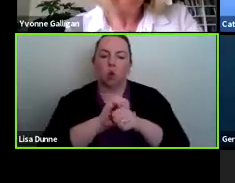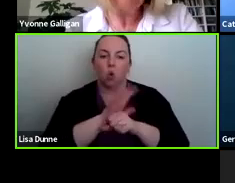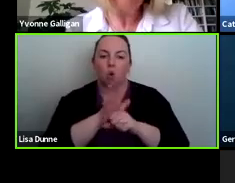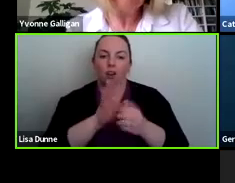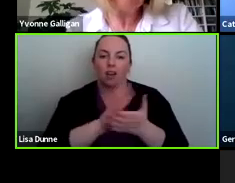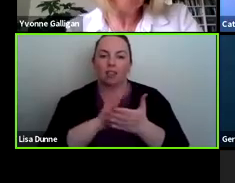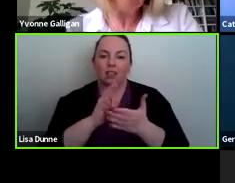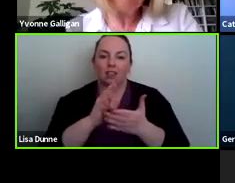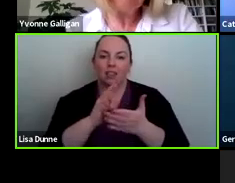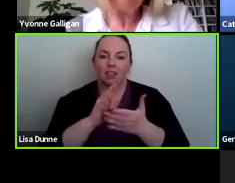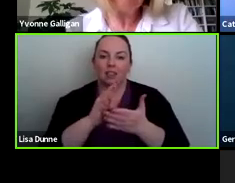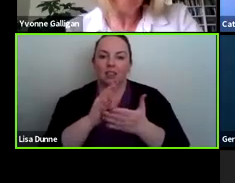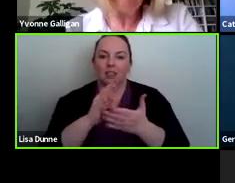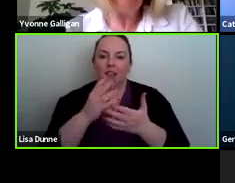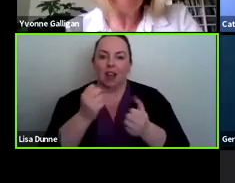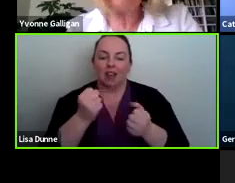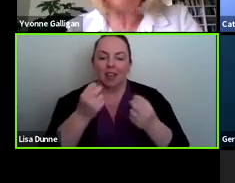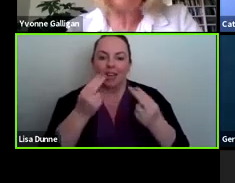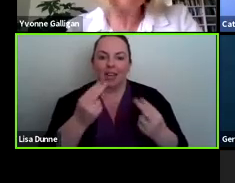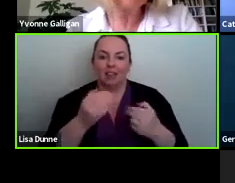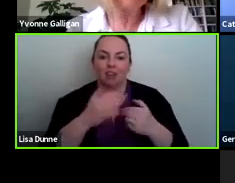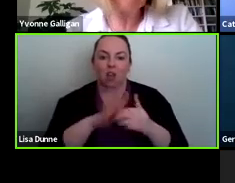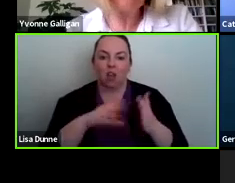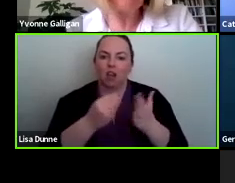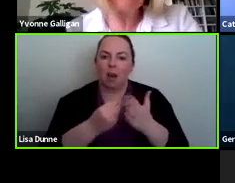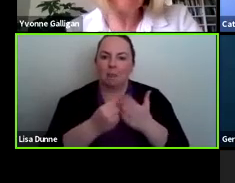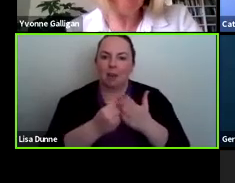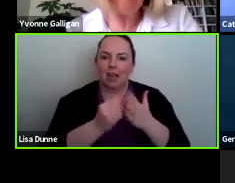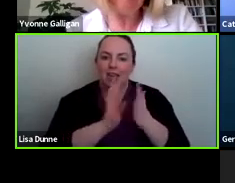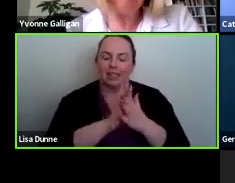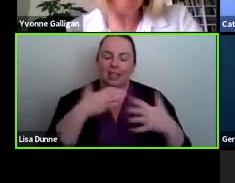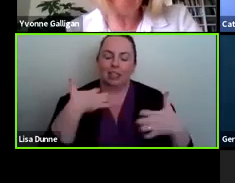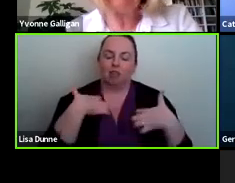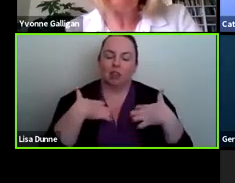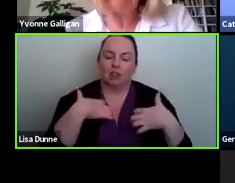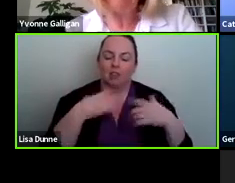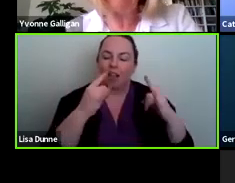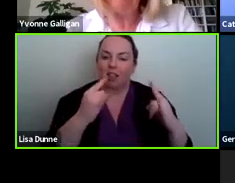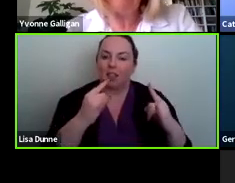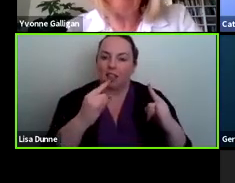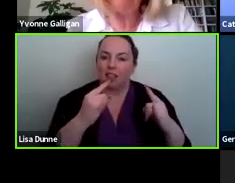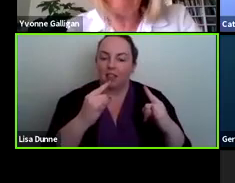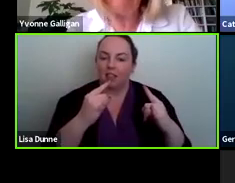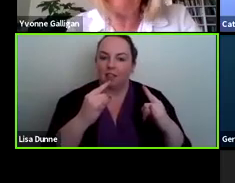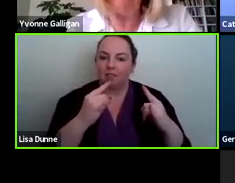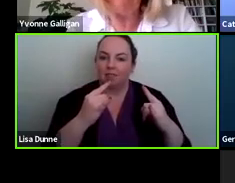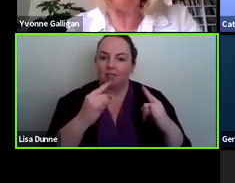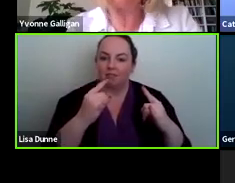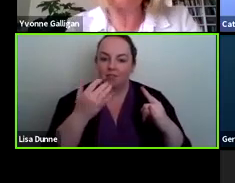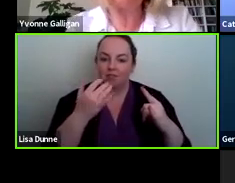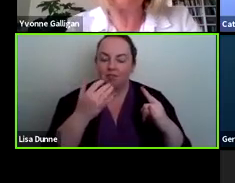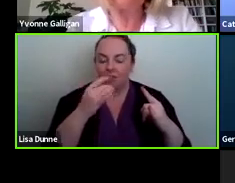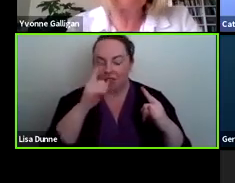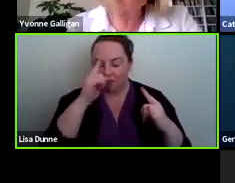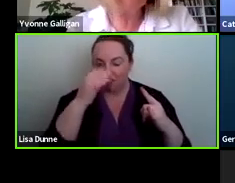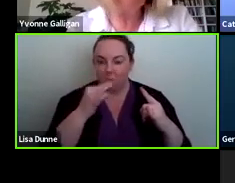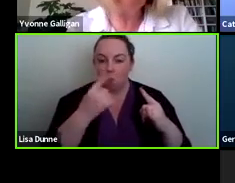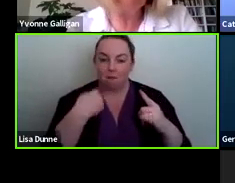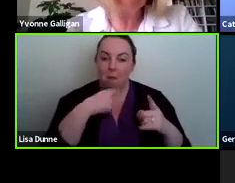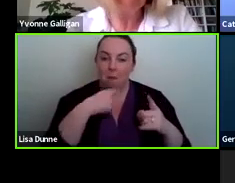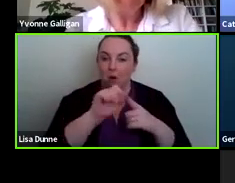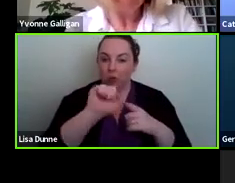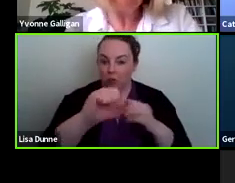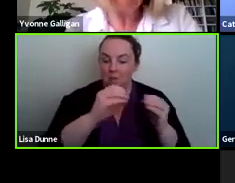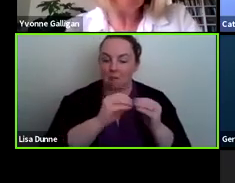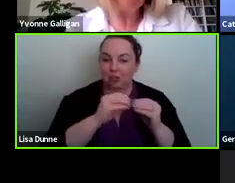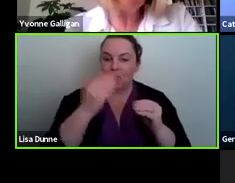COVID-19 has placed the needs of the economy against the interests of health, picking up from one of the points that you